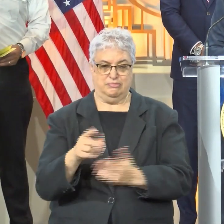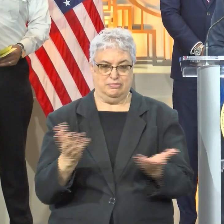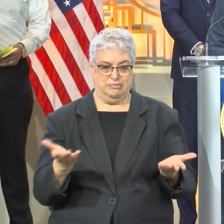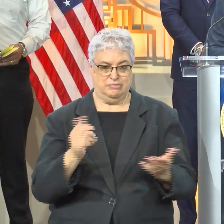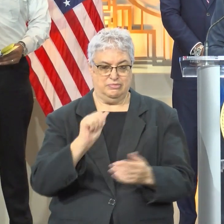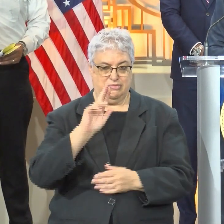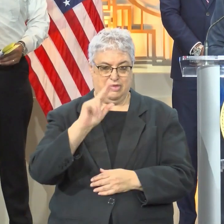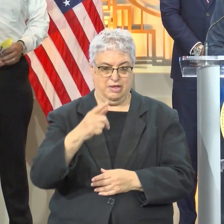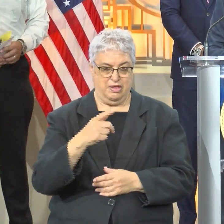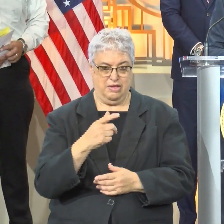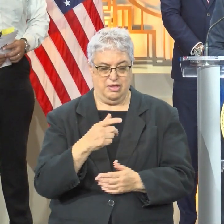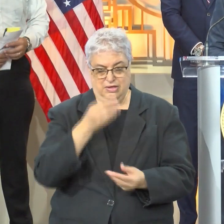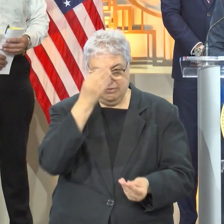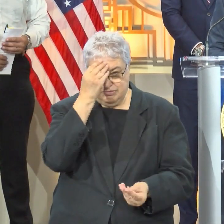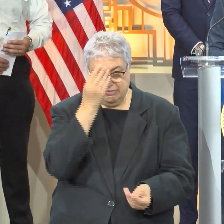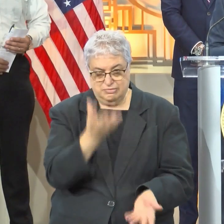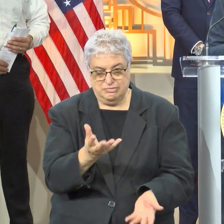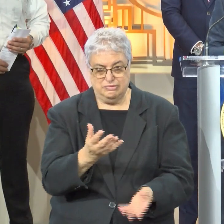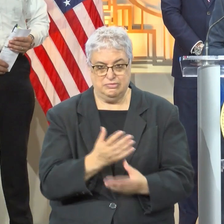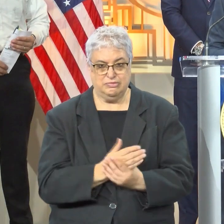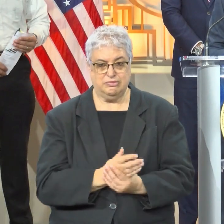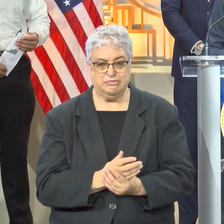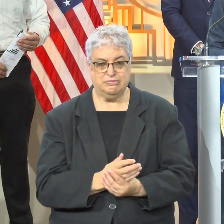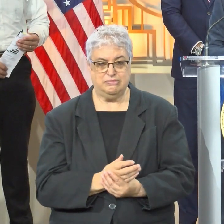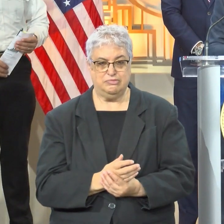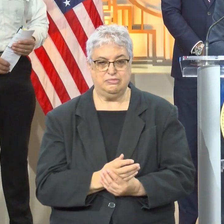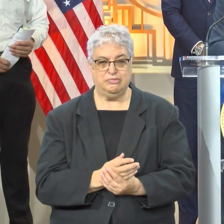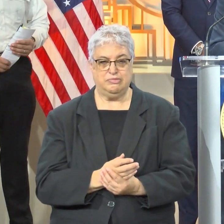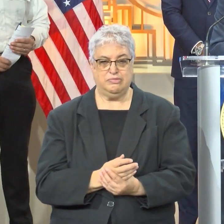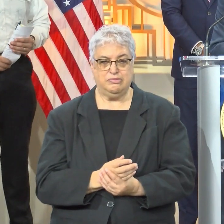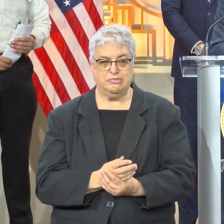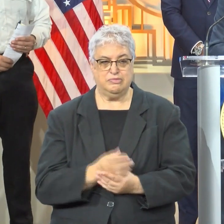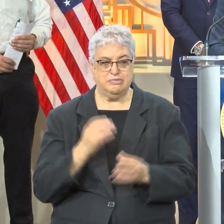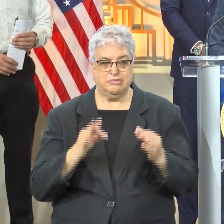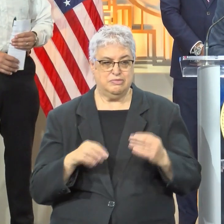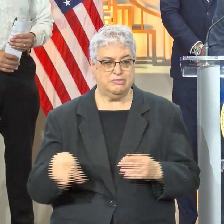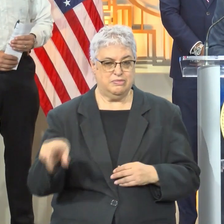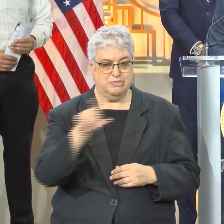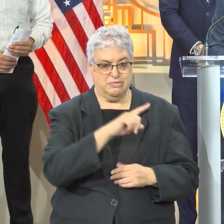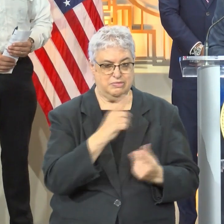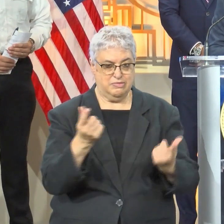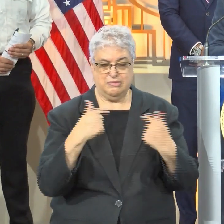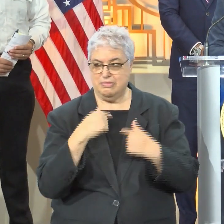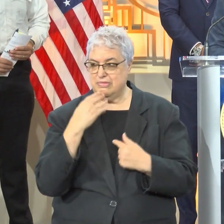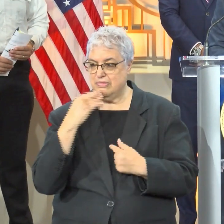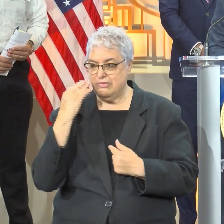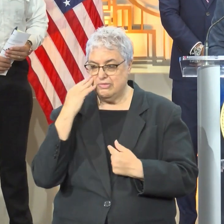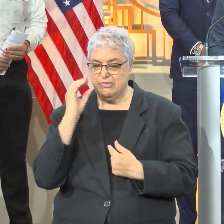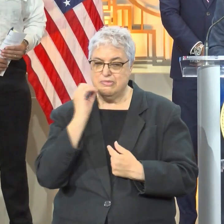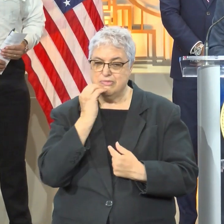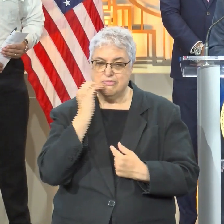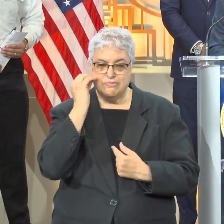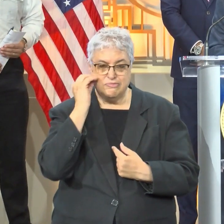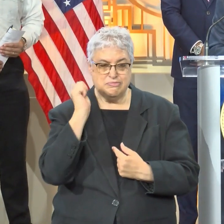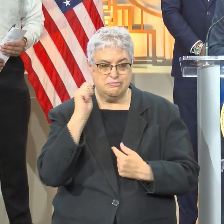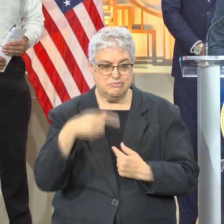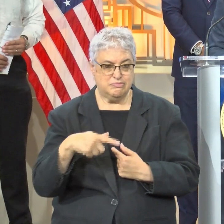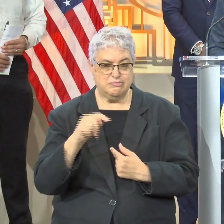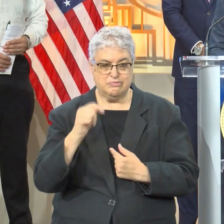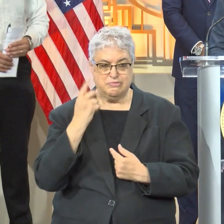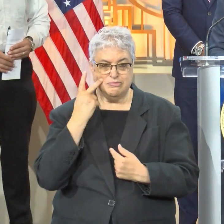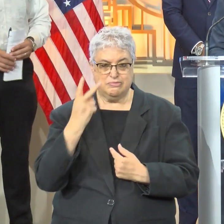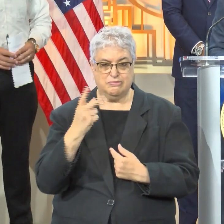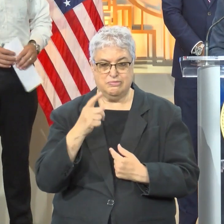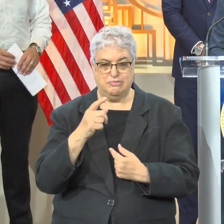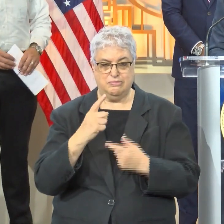August. Want to provide you that report. If you come home and go to your home or your apartment and you see one